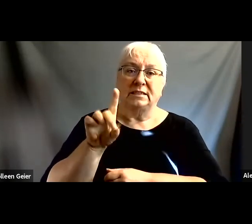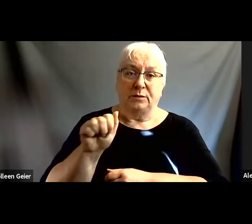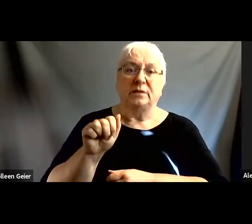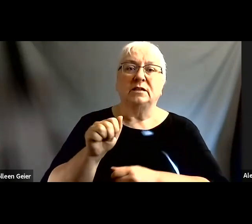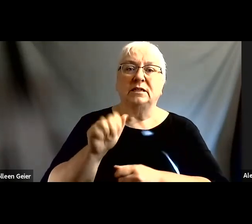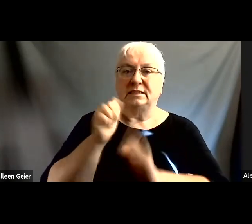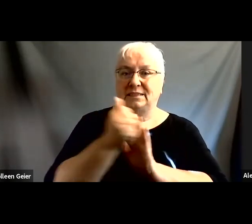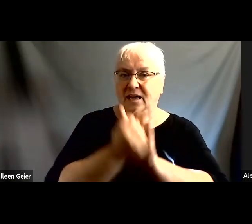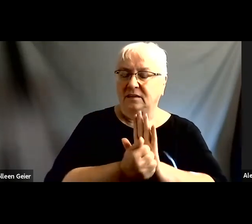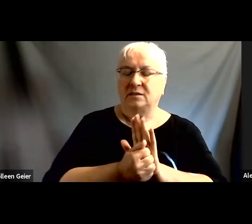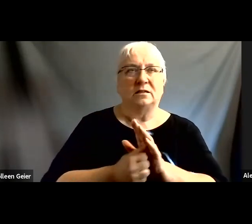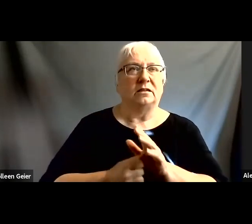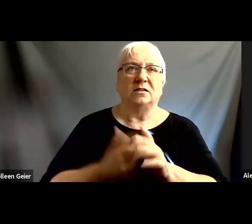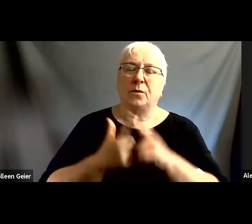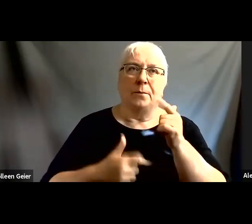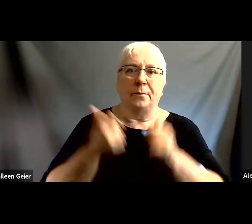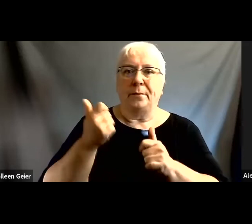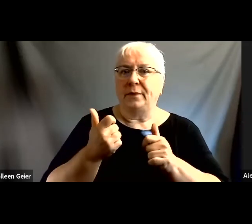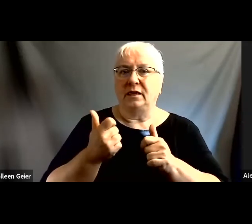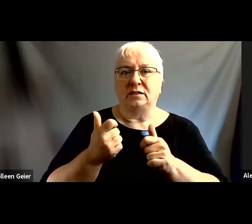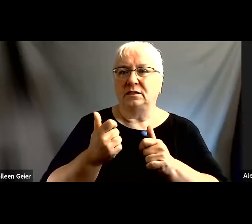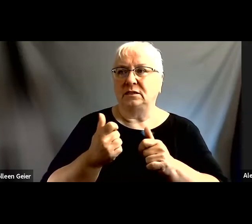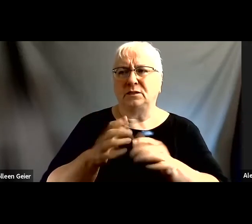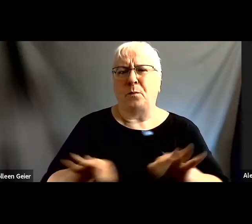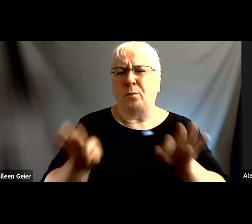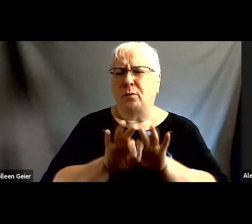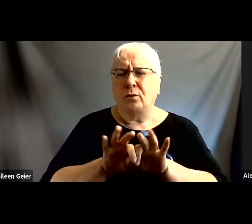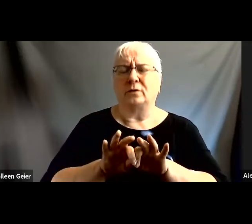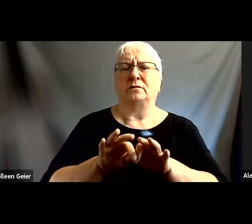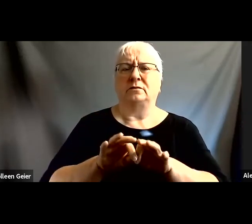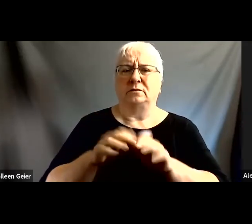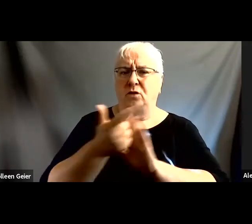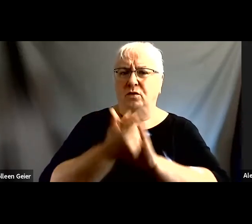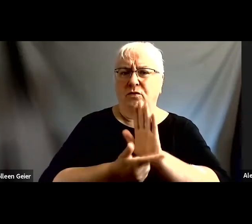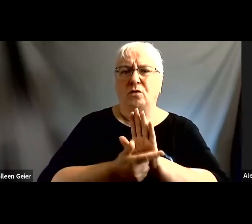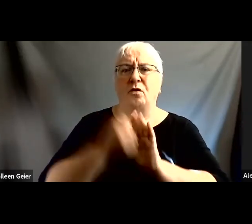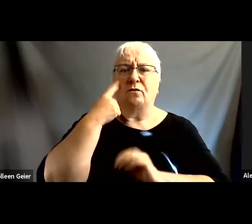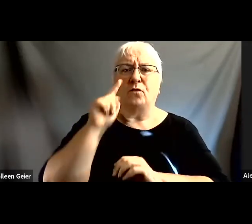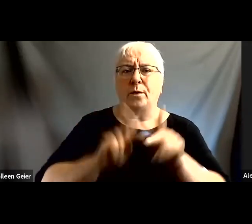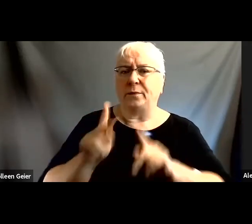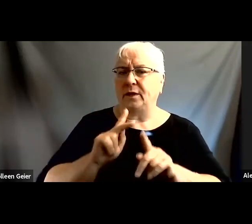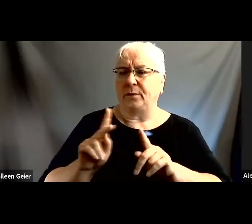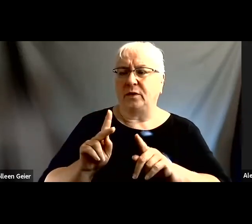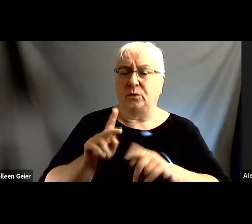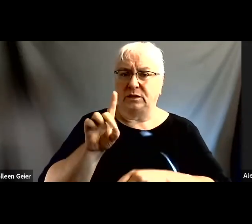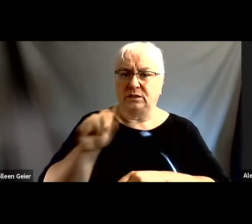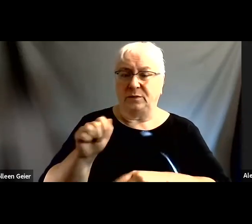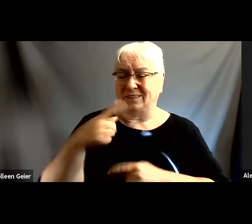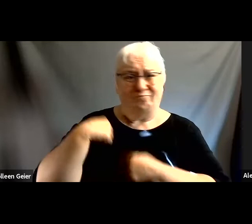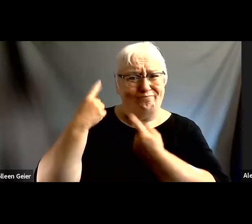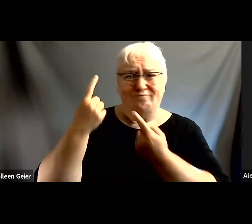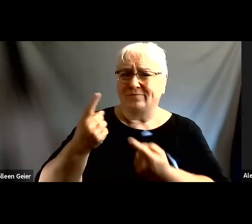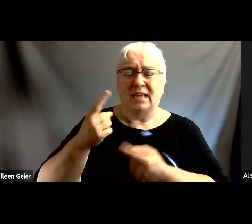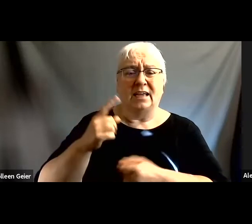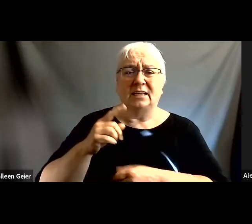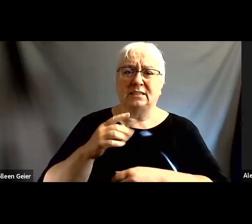sweeping and important civil rights law for people with disabilities in history, in our nation's history.